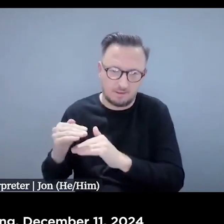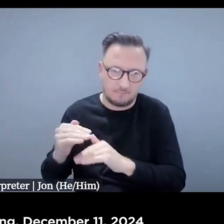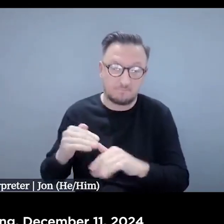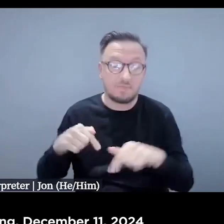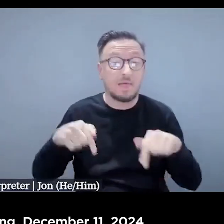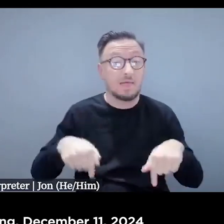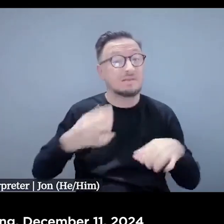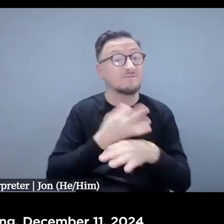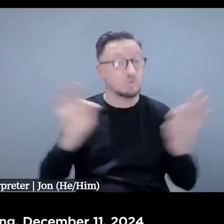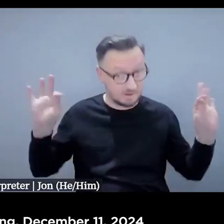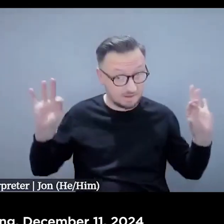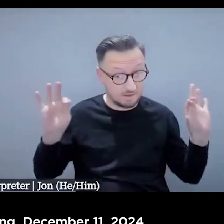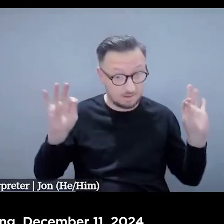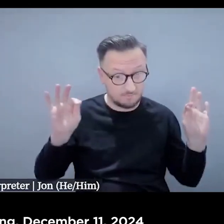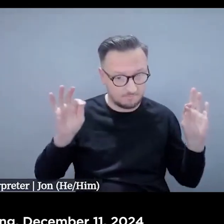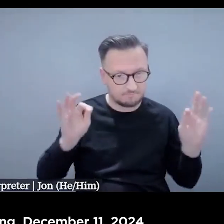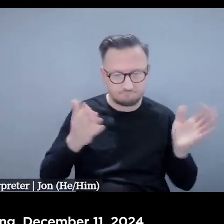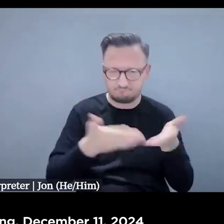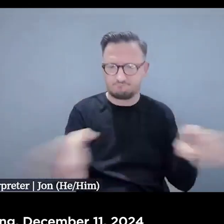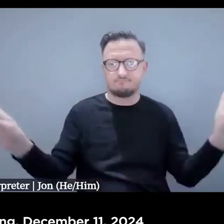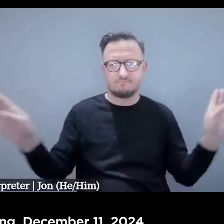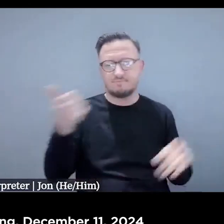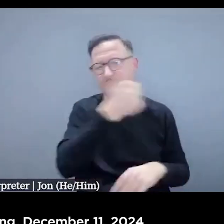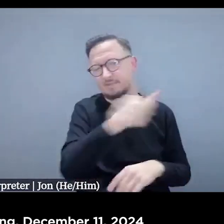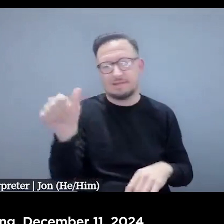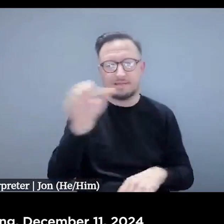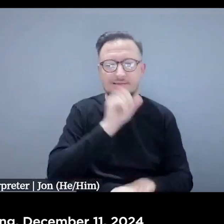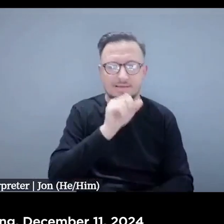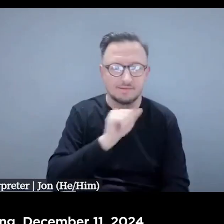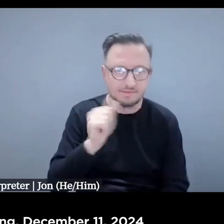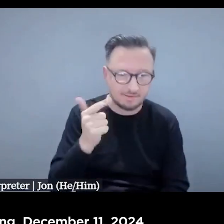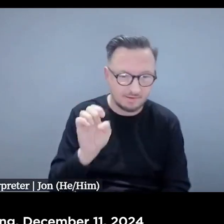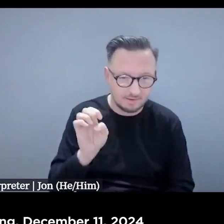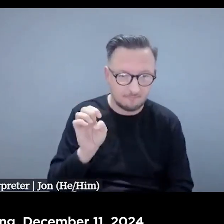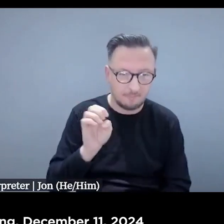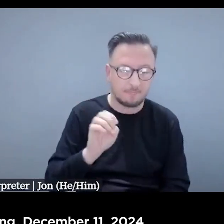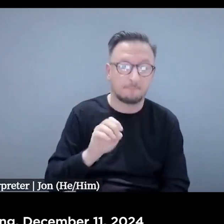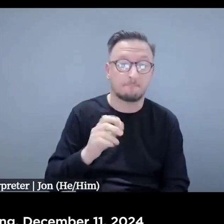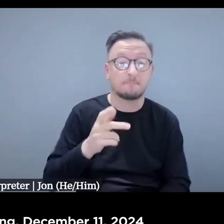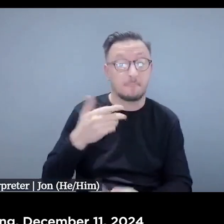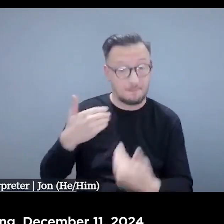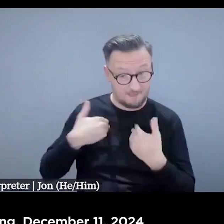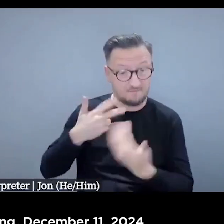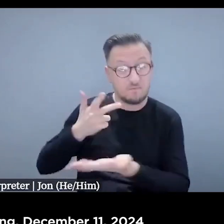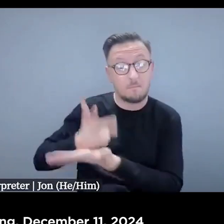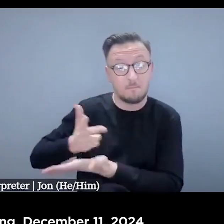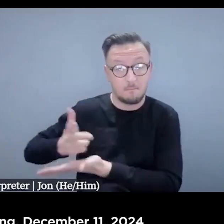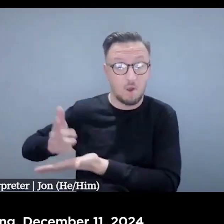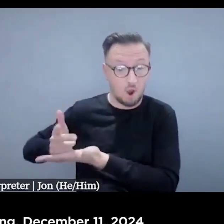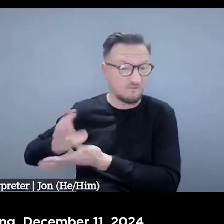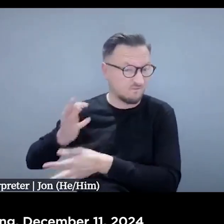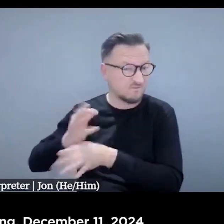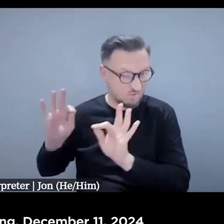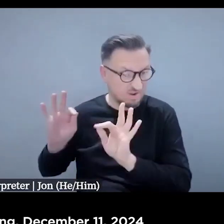free event and open to all ages. Additionally, parking is available for free